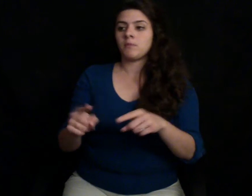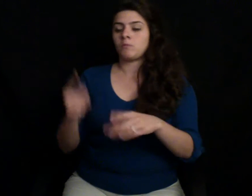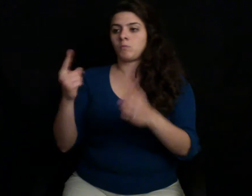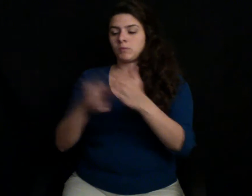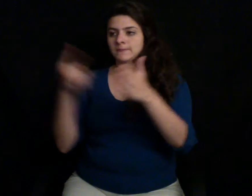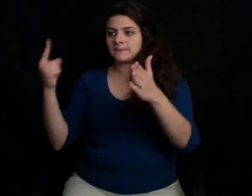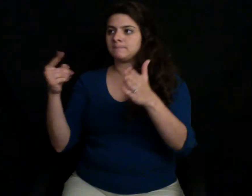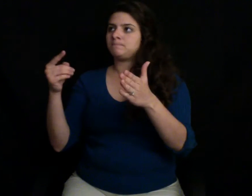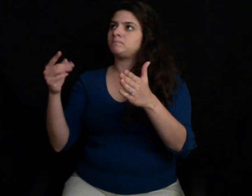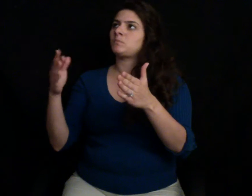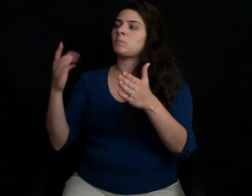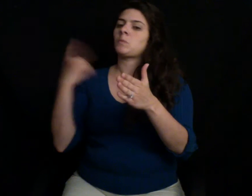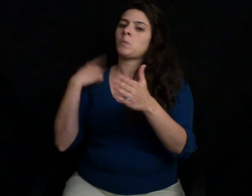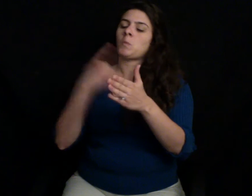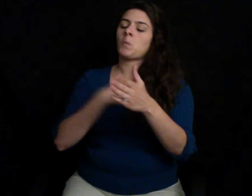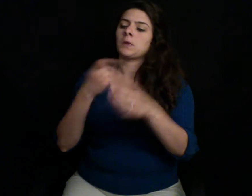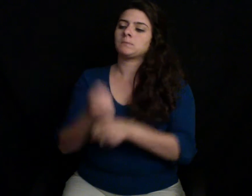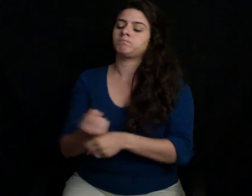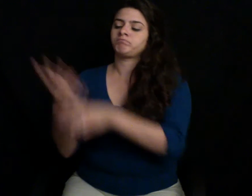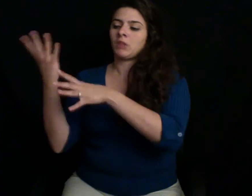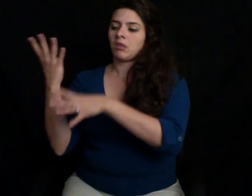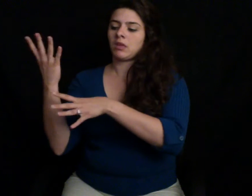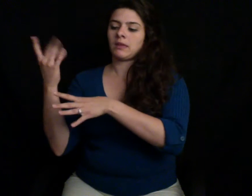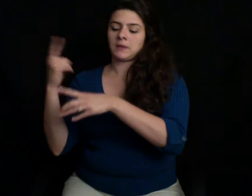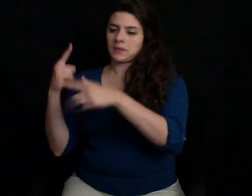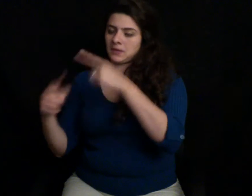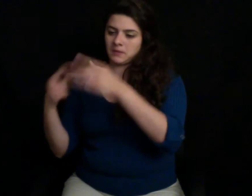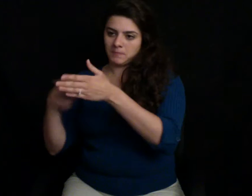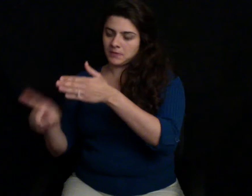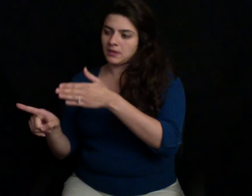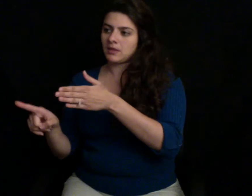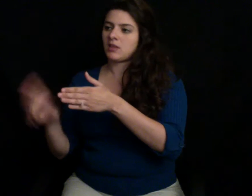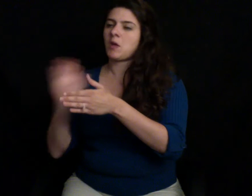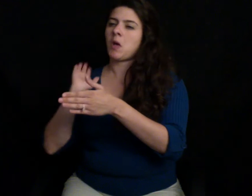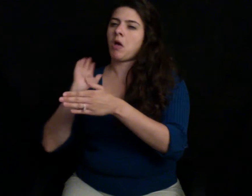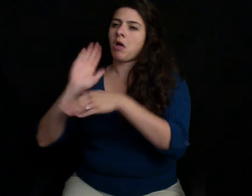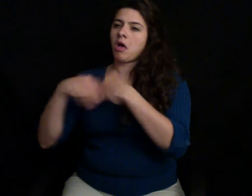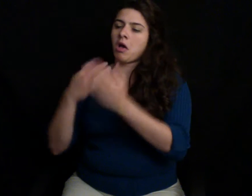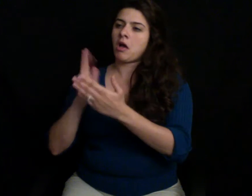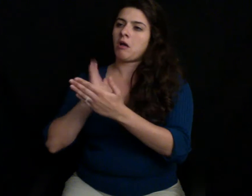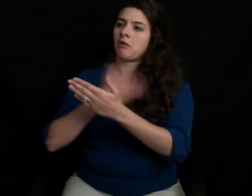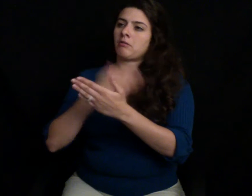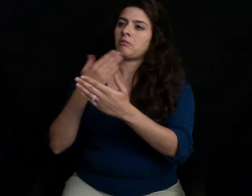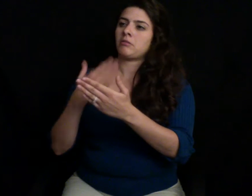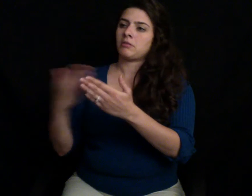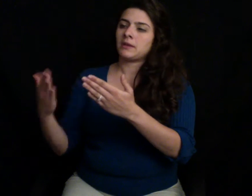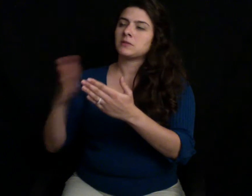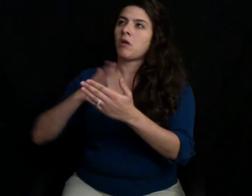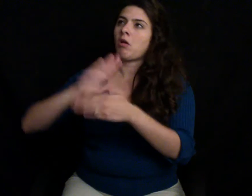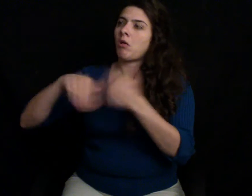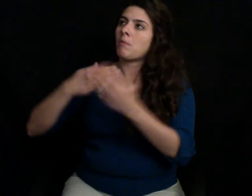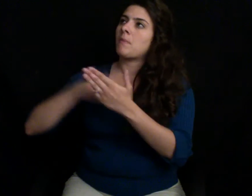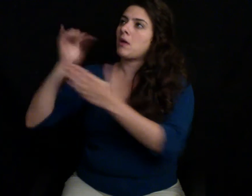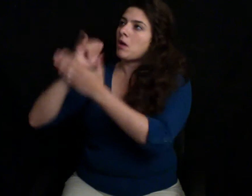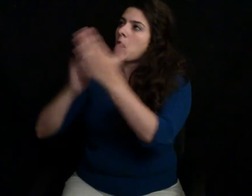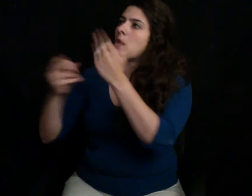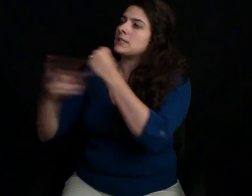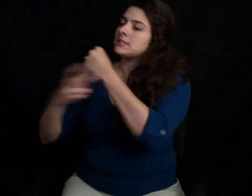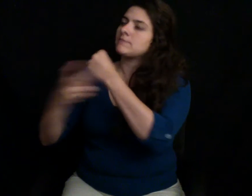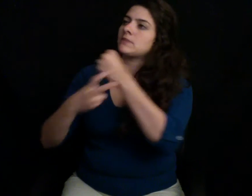filled books of things, and we had to put all our stuff into storage. So when you put things in storage, you got to pay a monthly bill on the storage. We